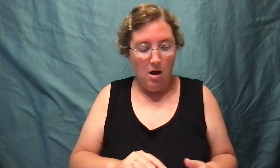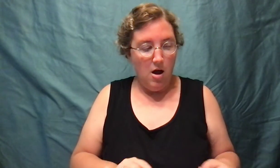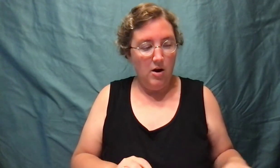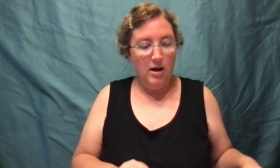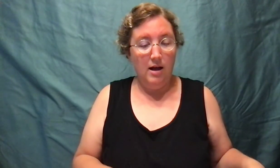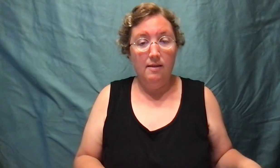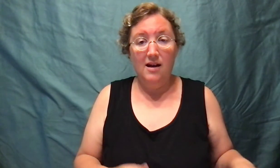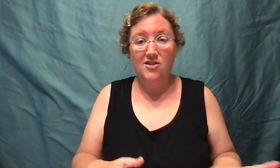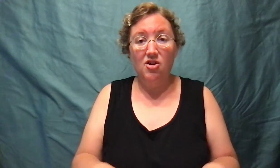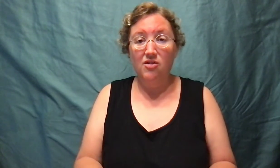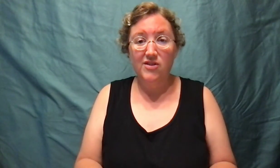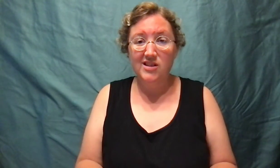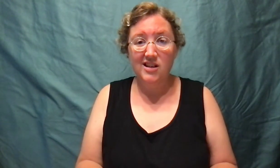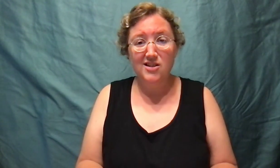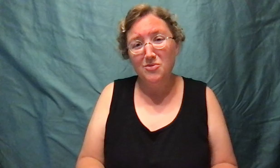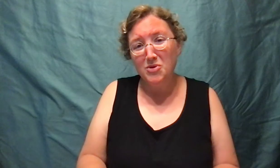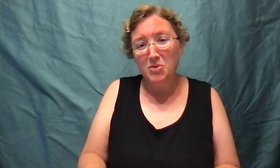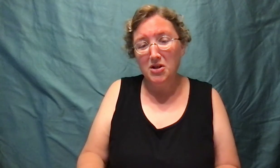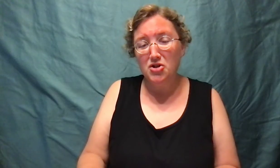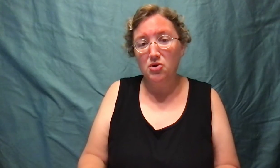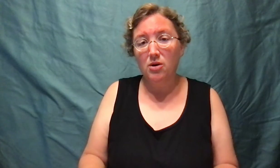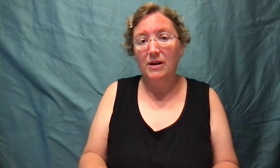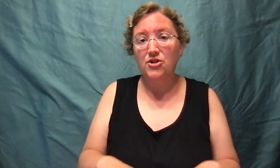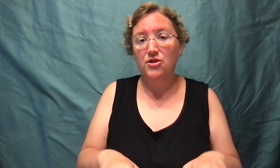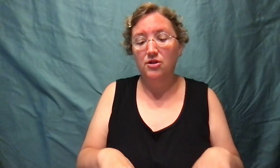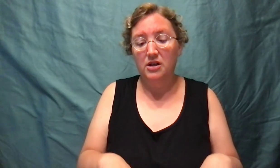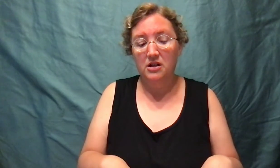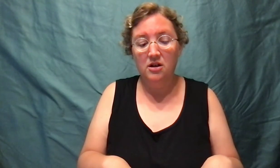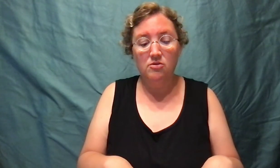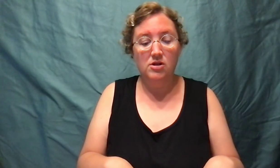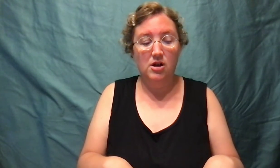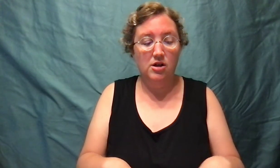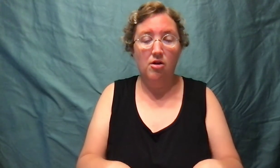Alright, and that is all for this section. It was really short. Make sure you look at the notes to go through